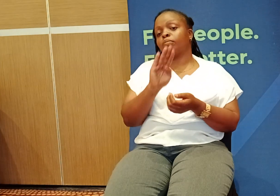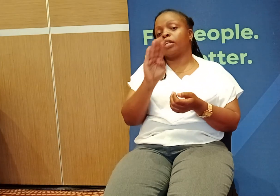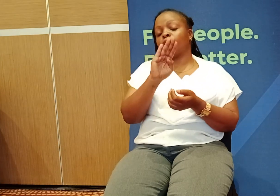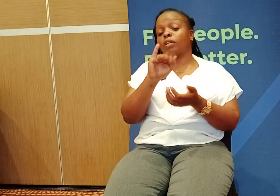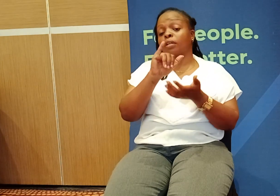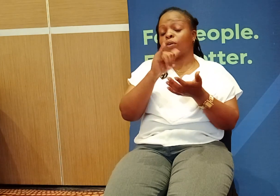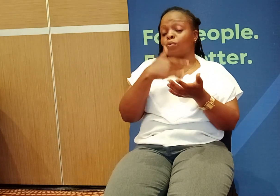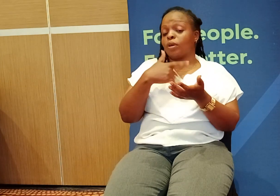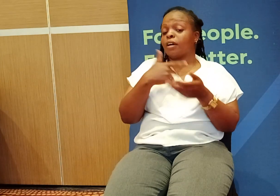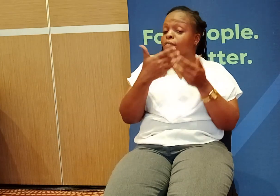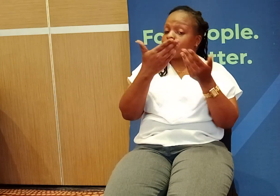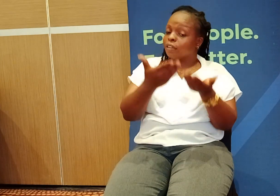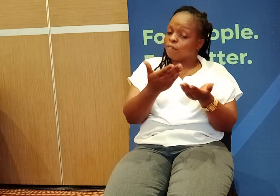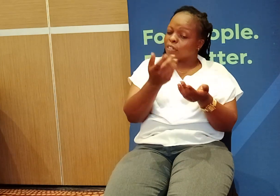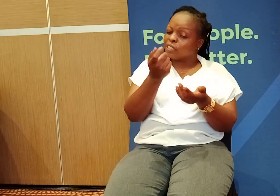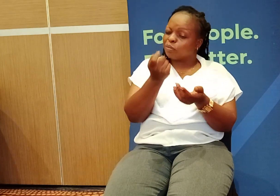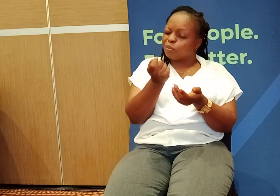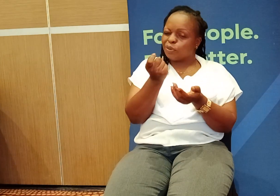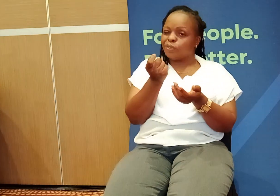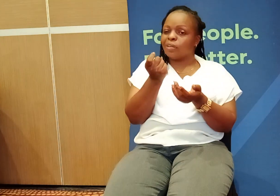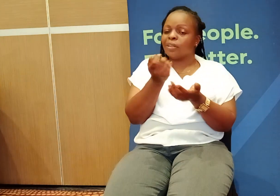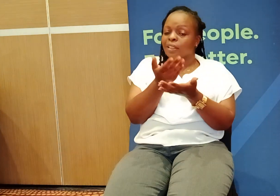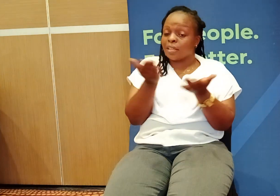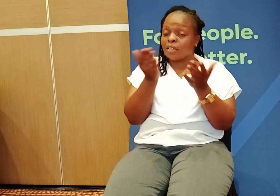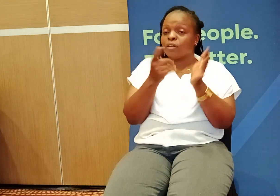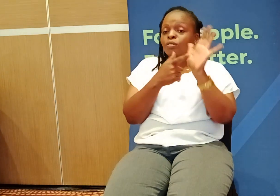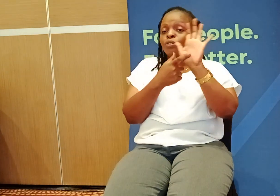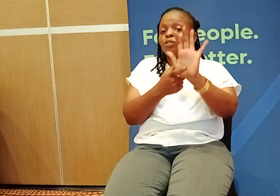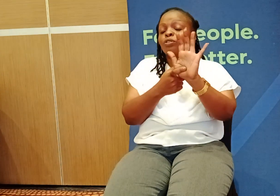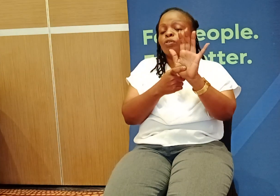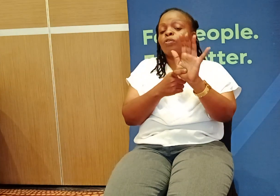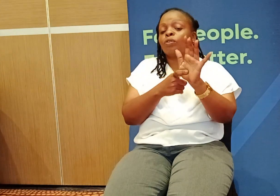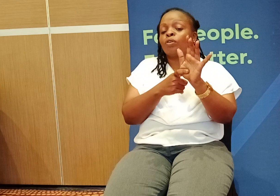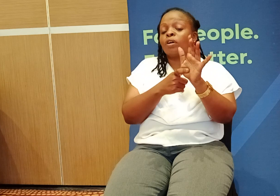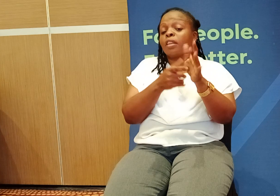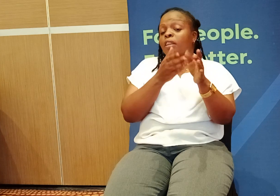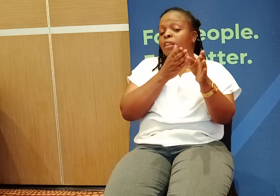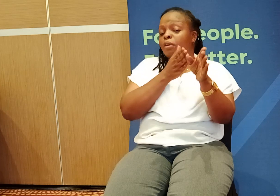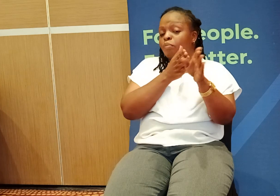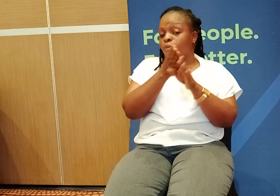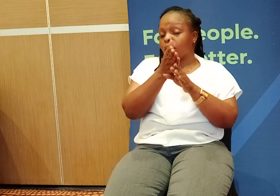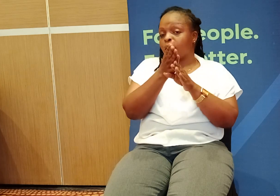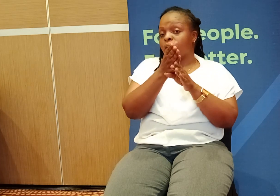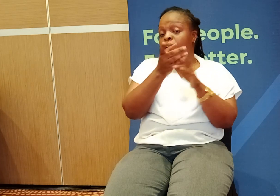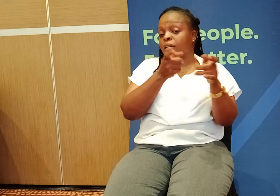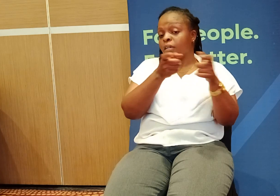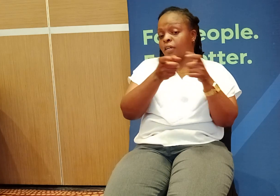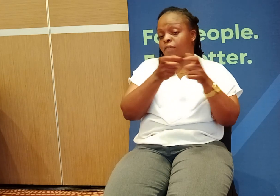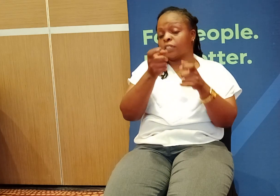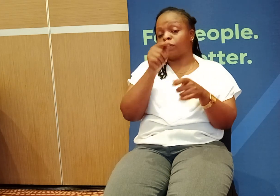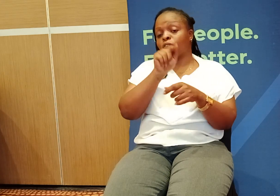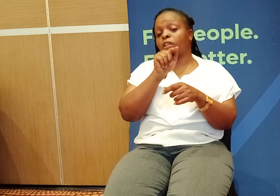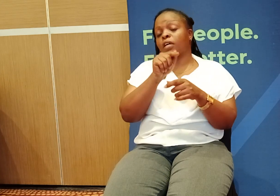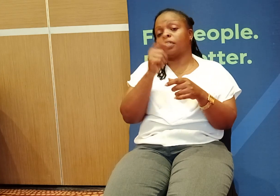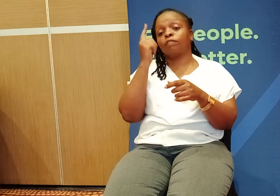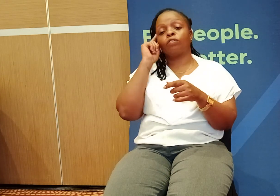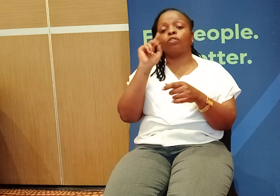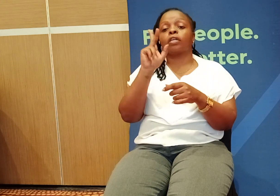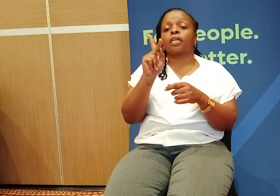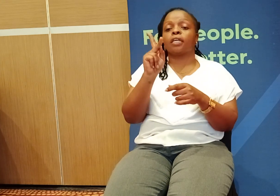small waterfall to show what were the key drivers for that performance for KCB Bank Kenya. Again, we'll keep